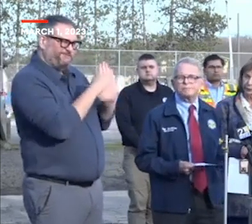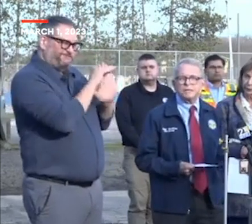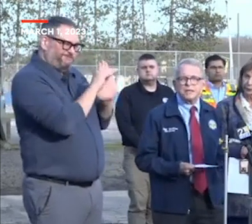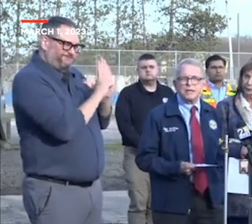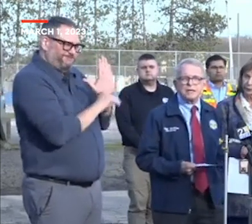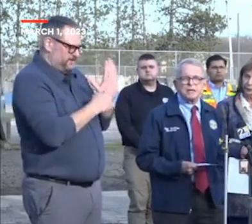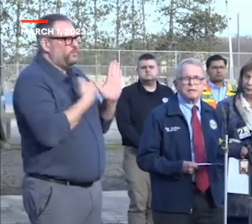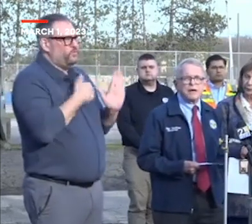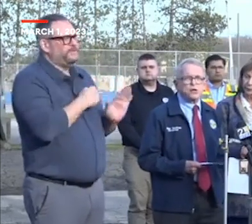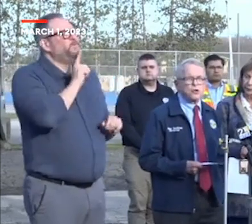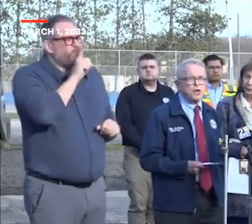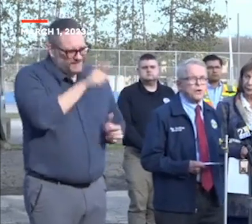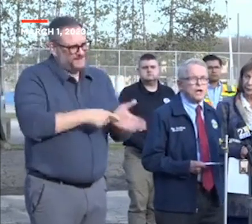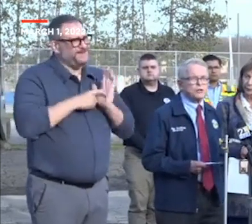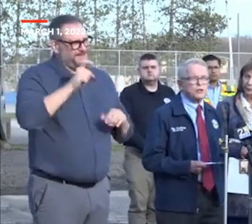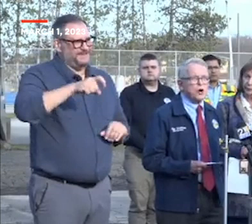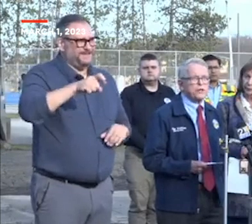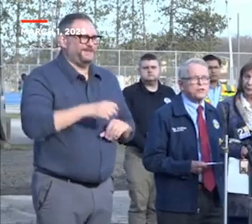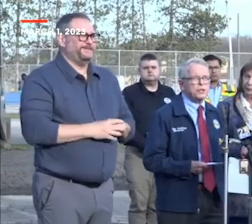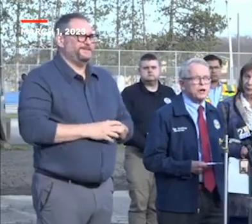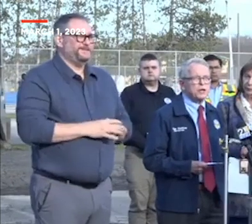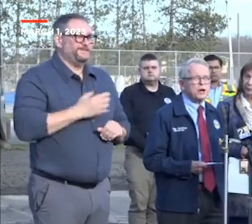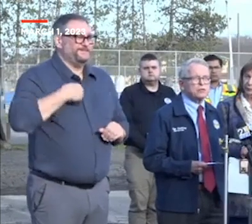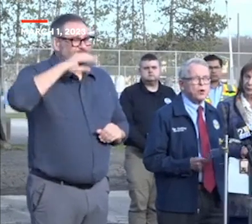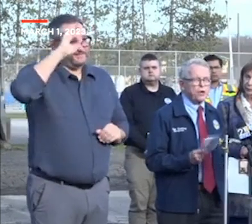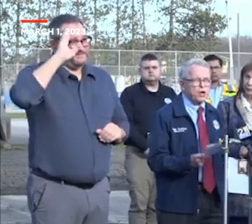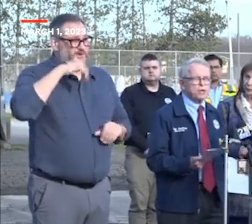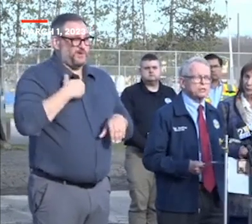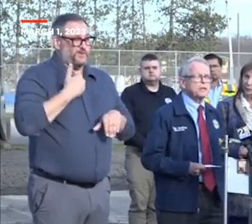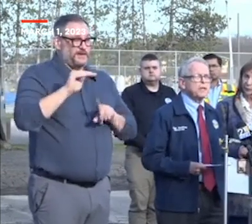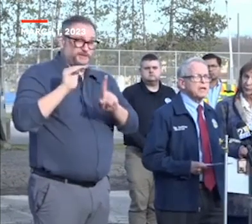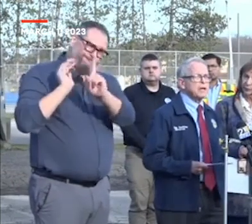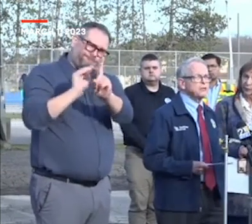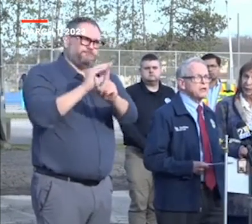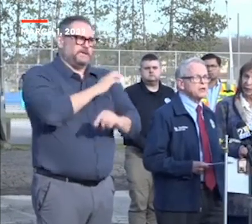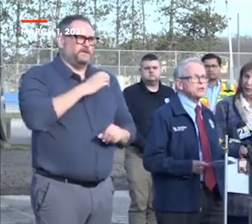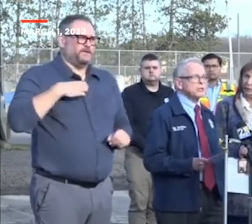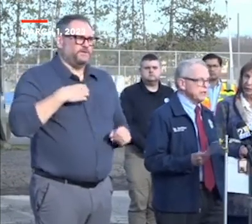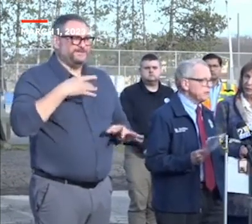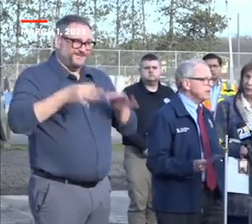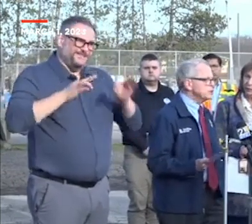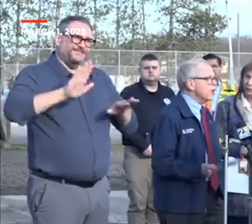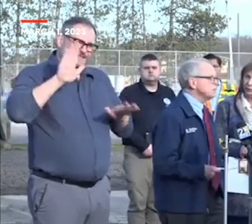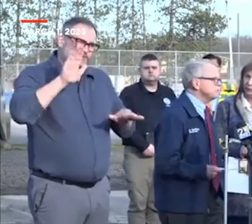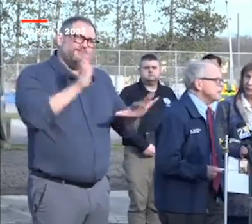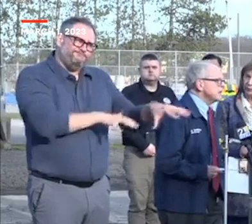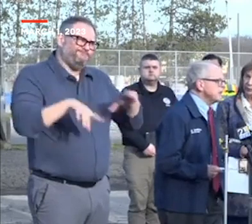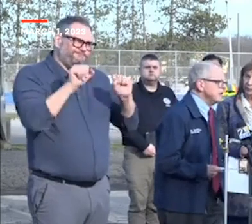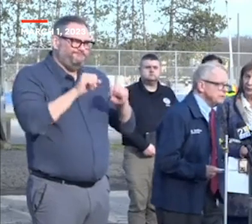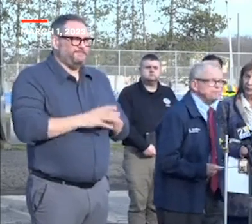need. I also know, and I also called initially on Congress to hold hearings. Those hearings are getting ready to start.